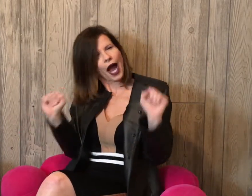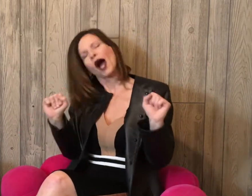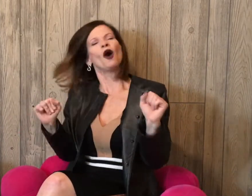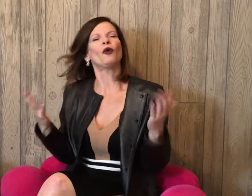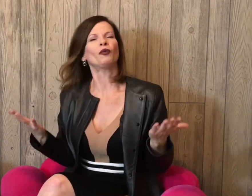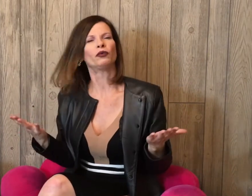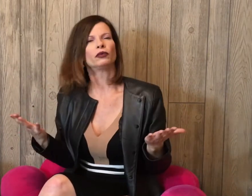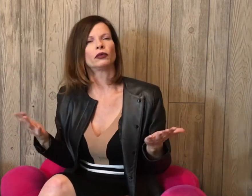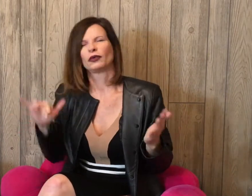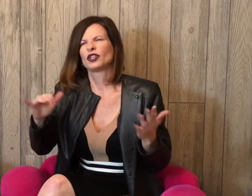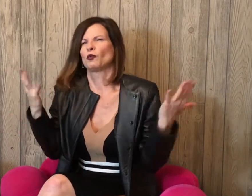anyway.